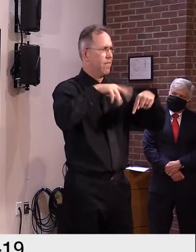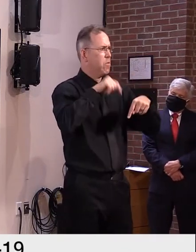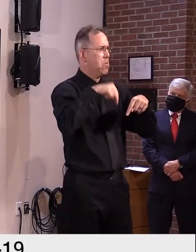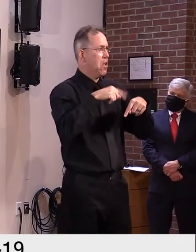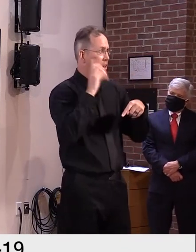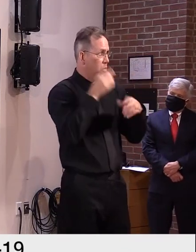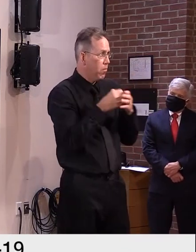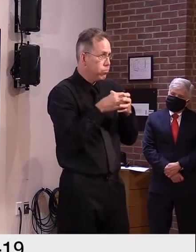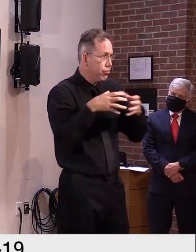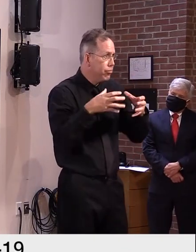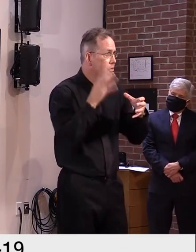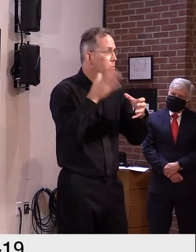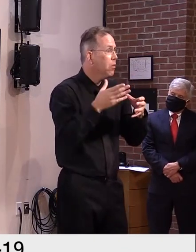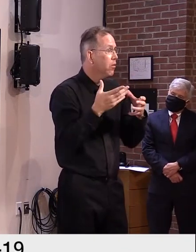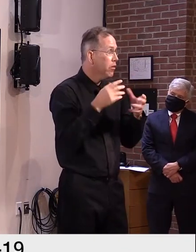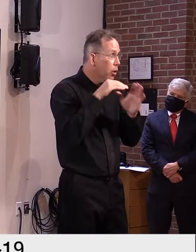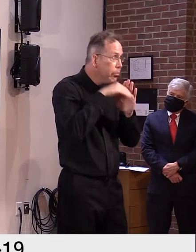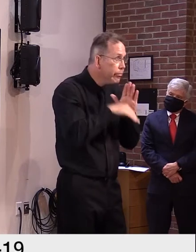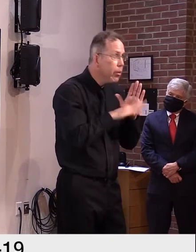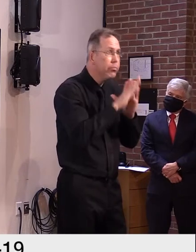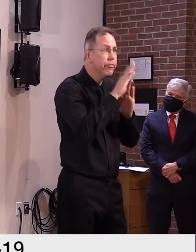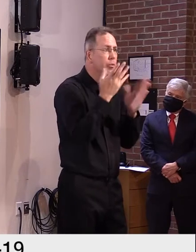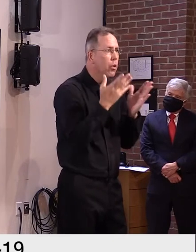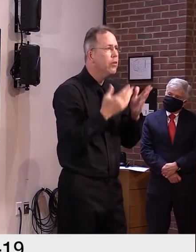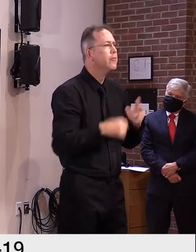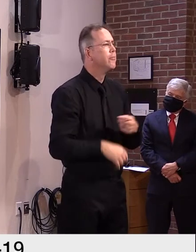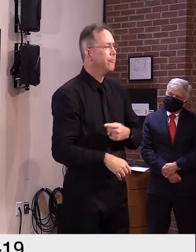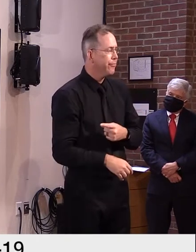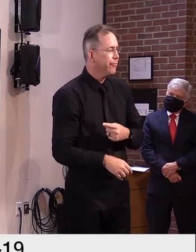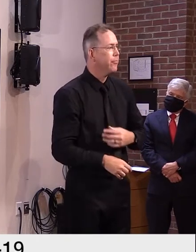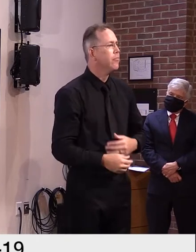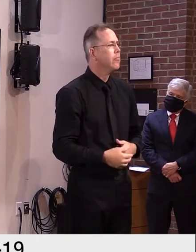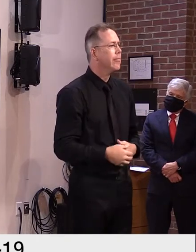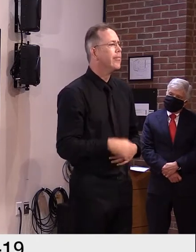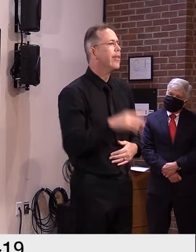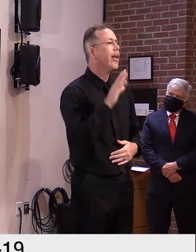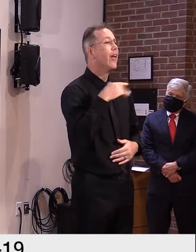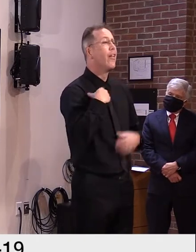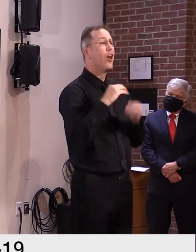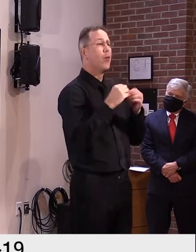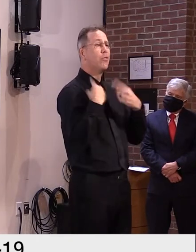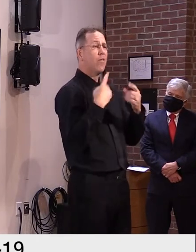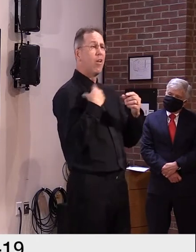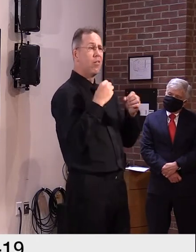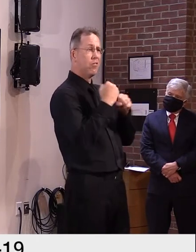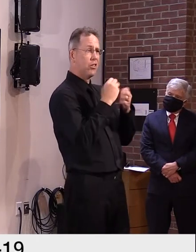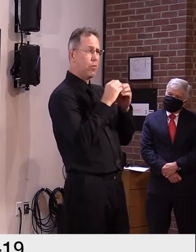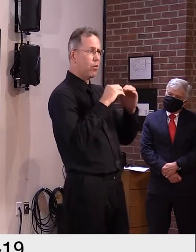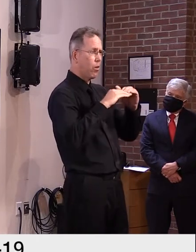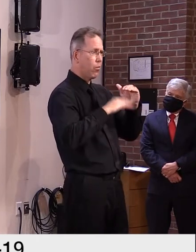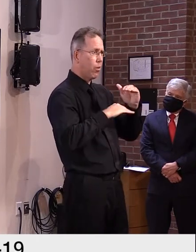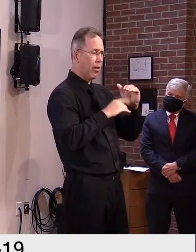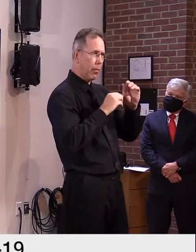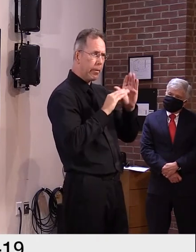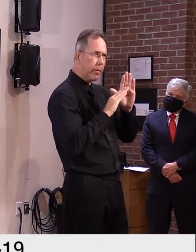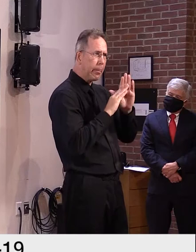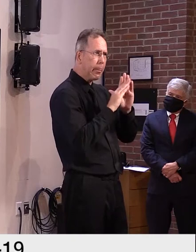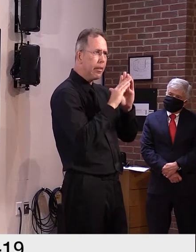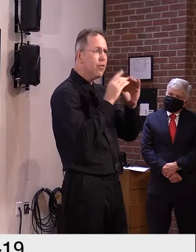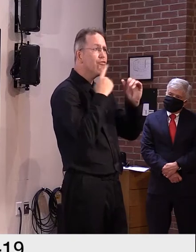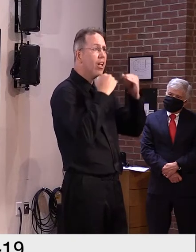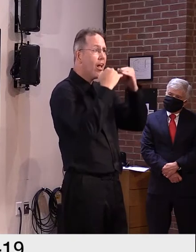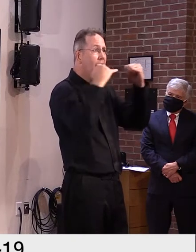day, and that's been fairly normal. And now that we get up into the 10, 11, 12 range,